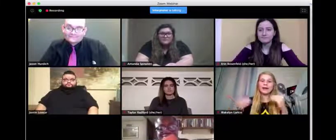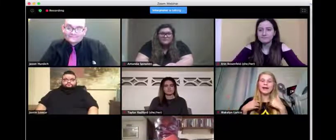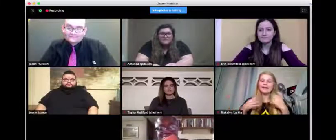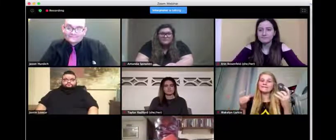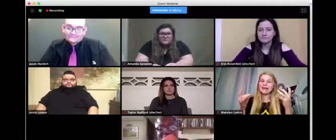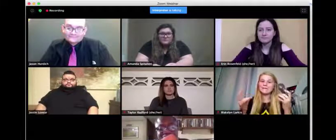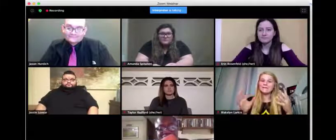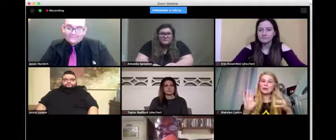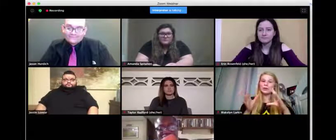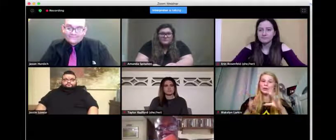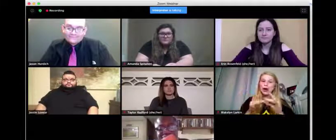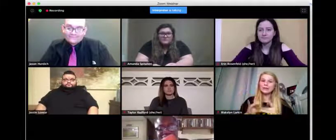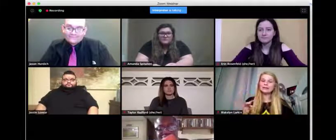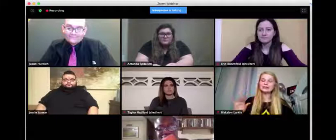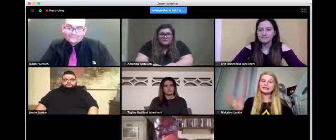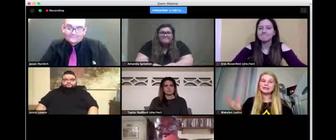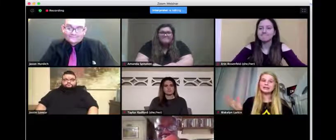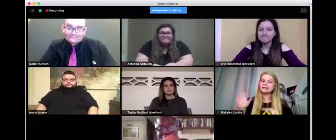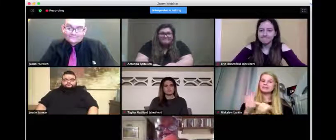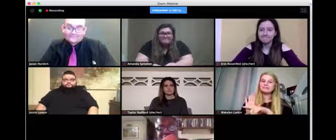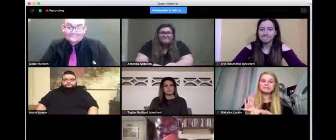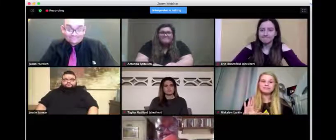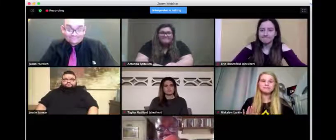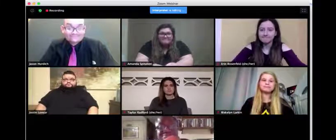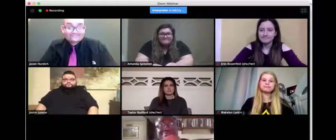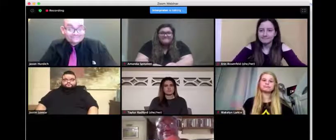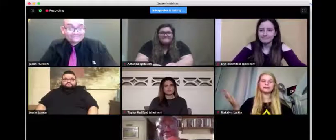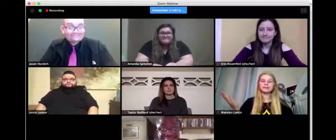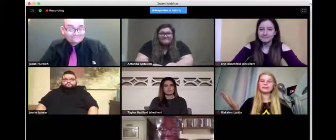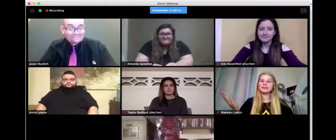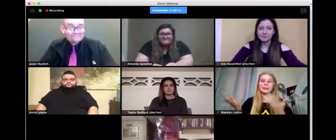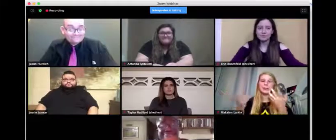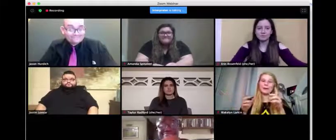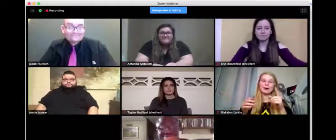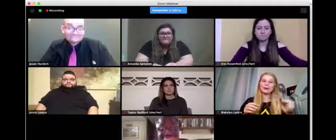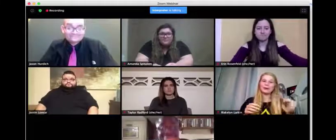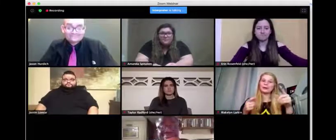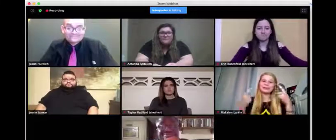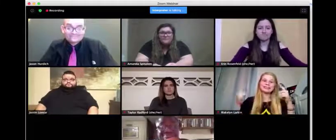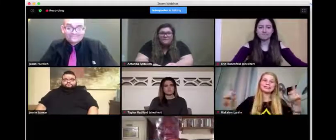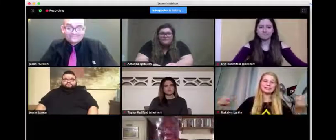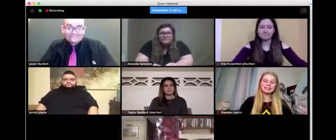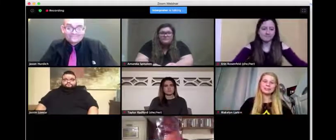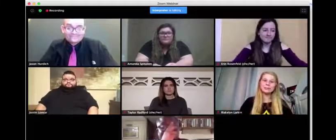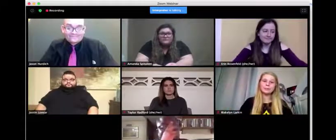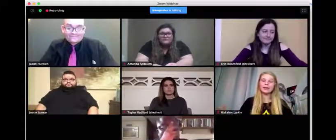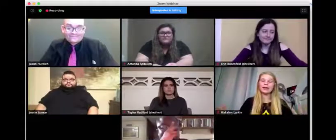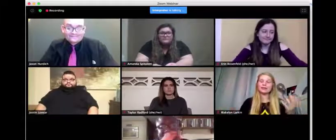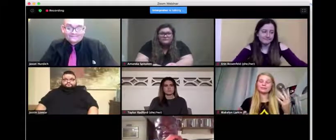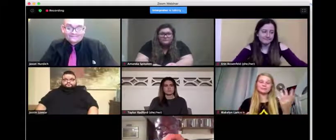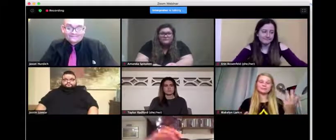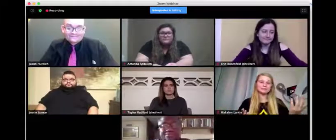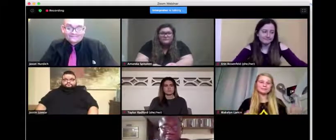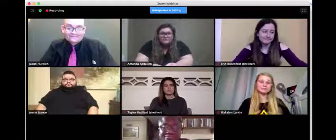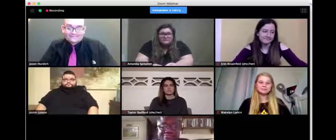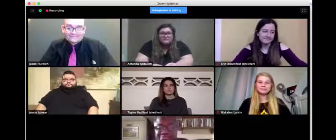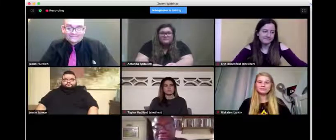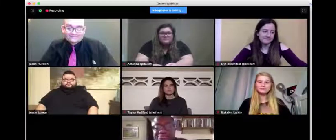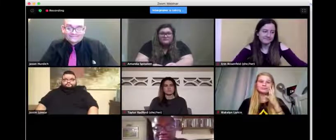but they just don't want you to succeed. And that's just too bad. You just brush that off, ignore it, and stay on your track. Keep